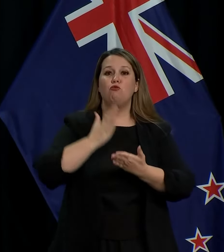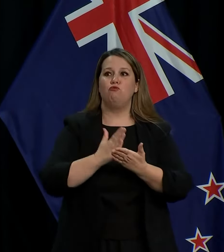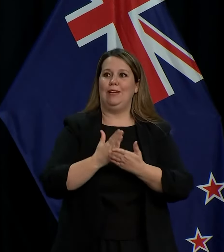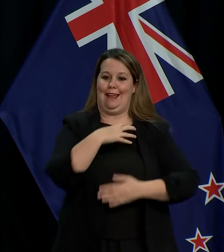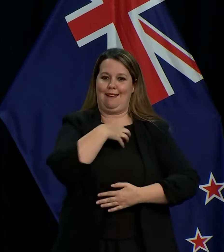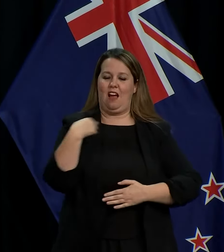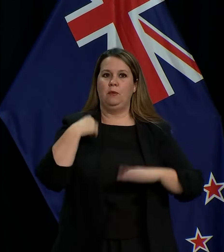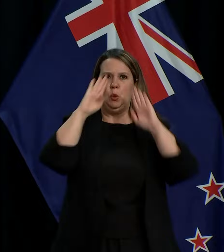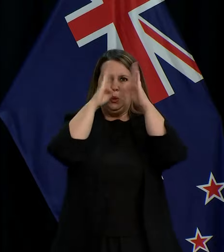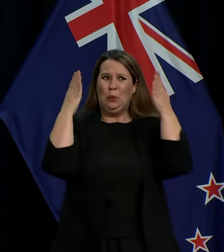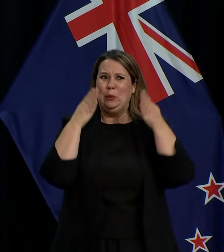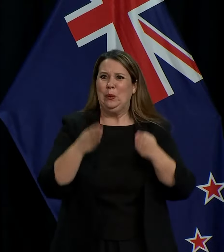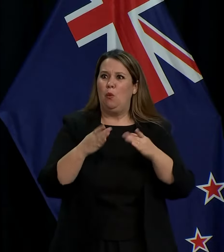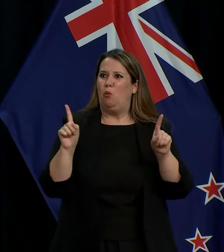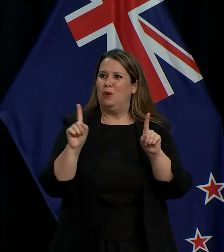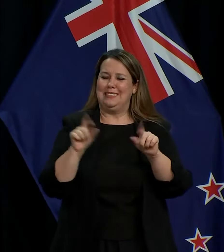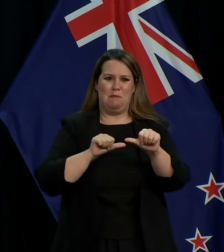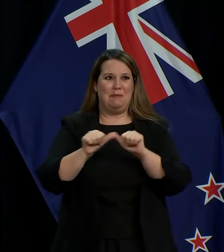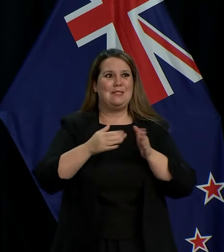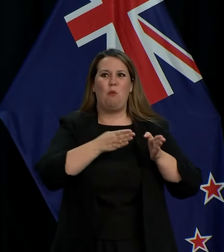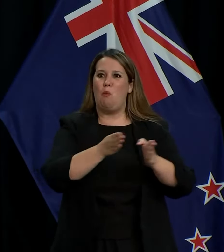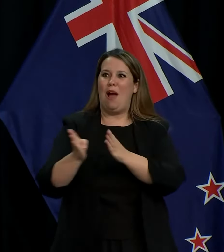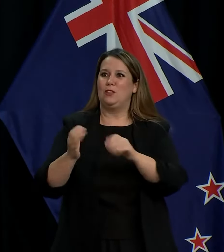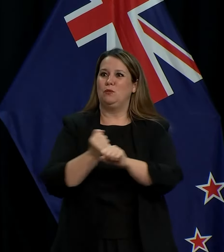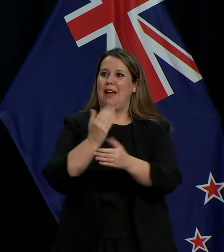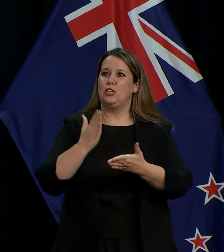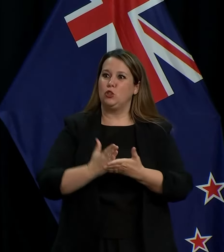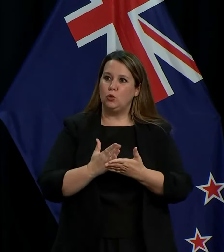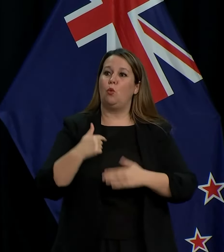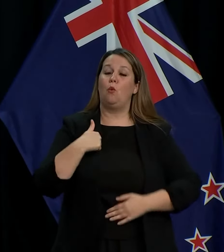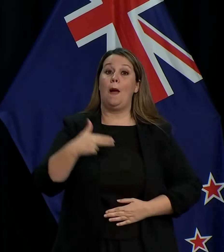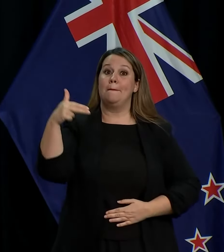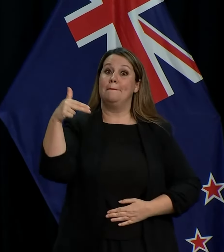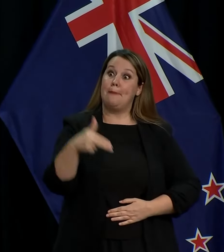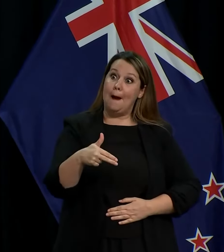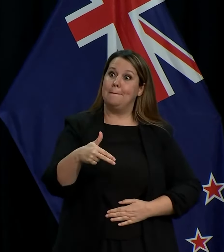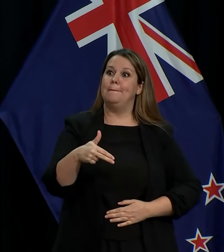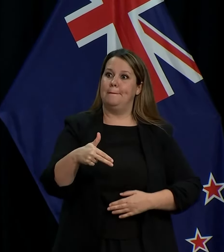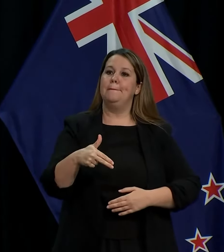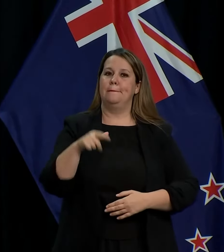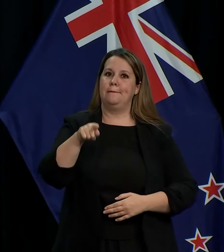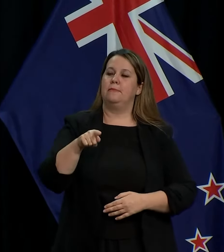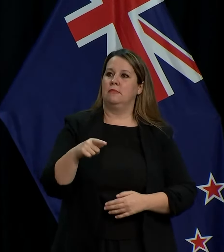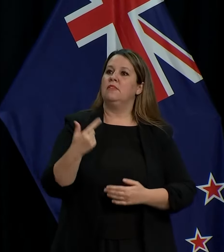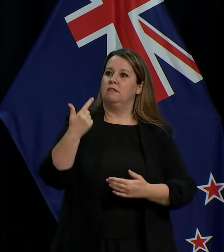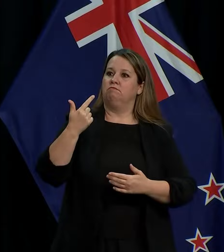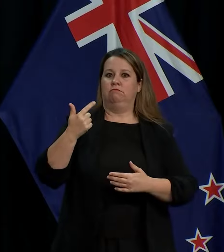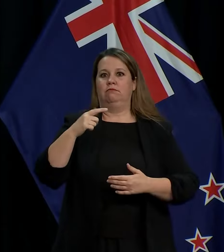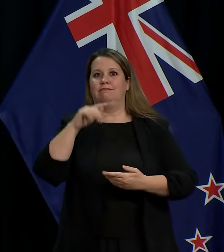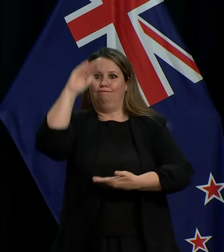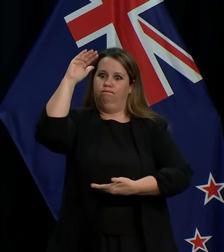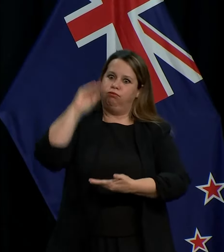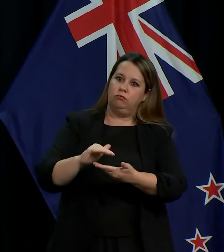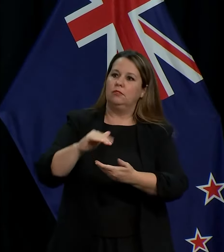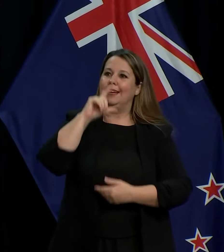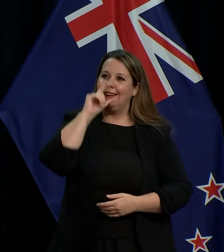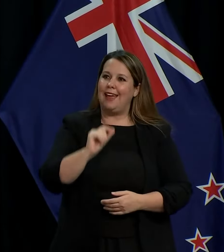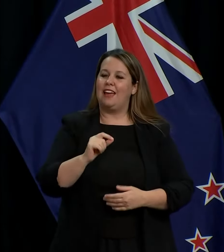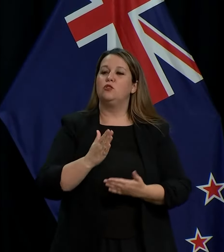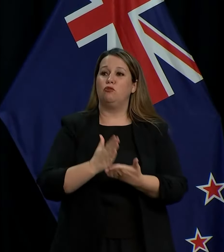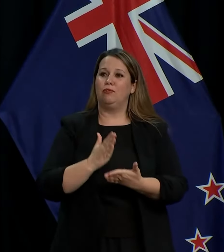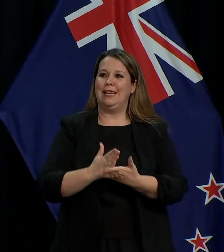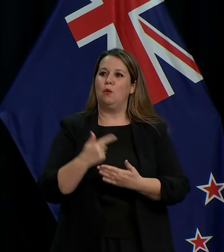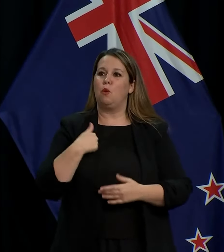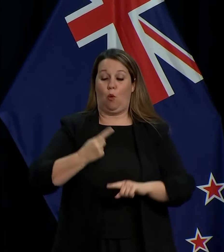is the best mechanism to deliver a discount at the pump? Excise provides for the vast majority of New Zealanders that immediate